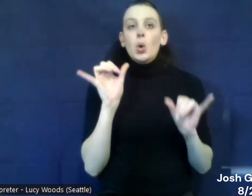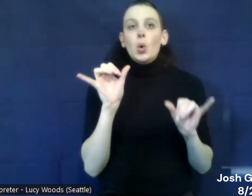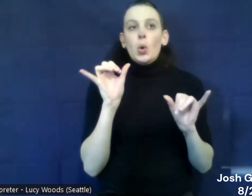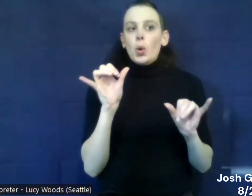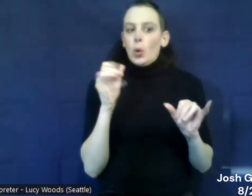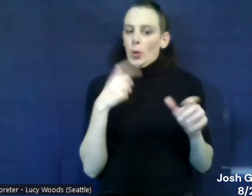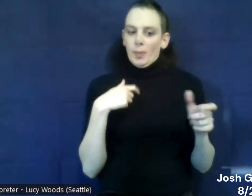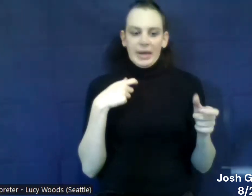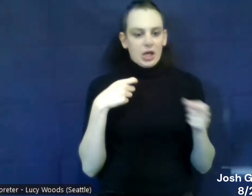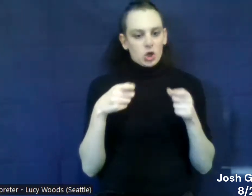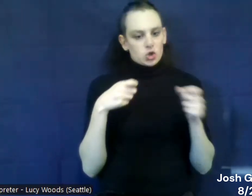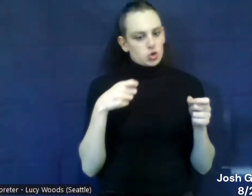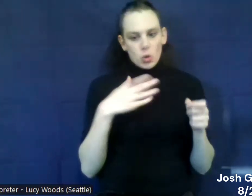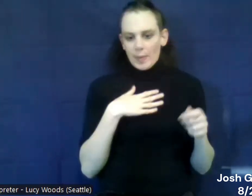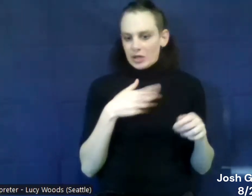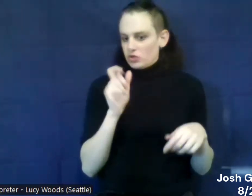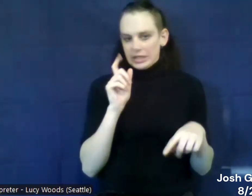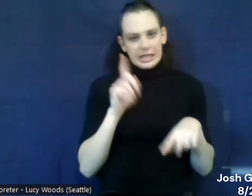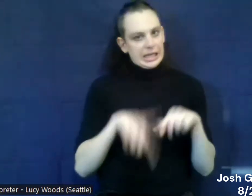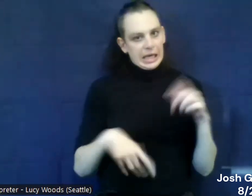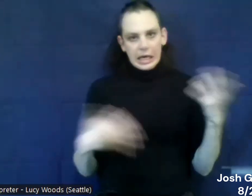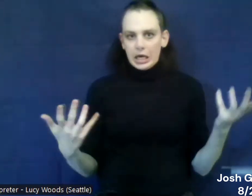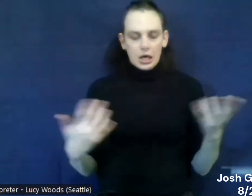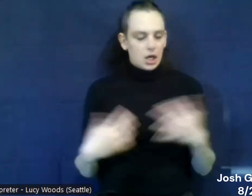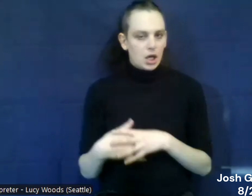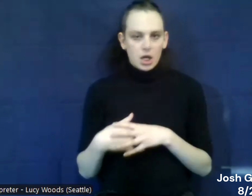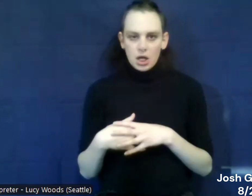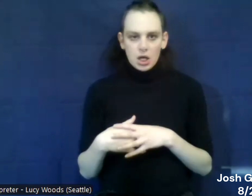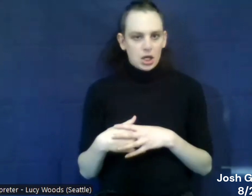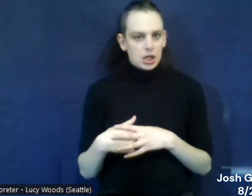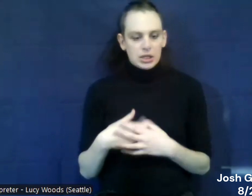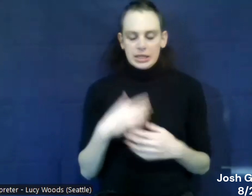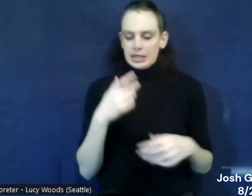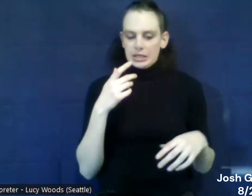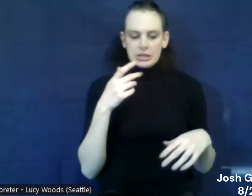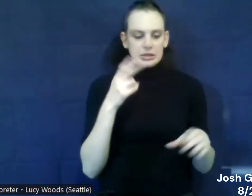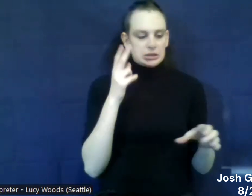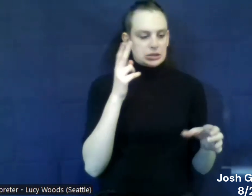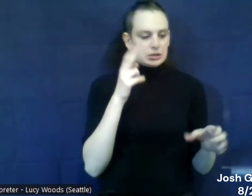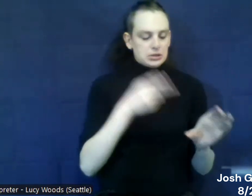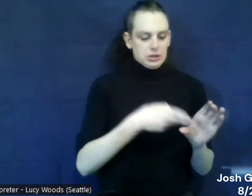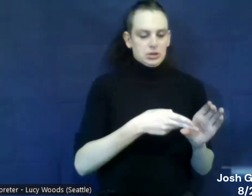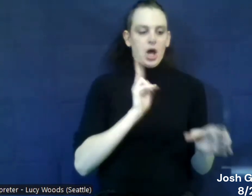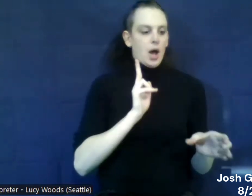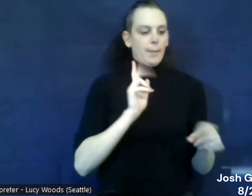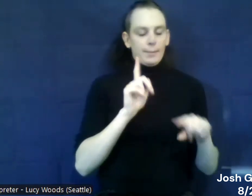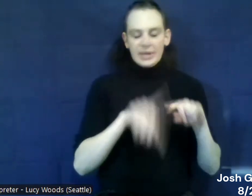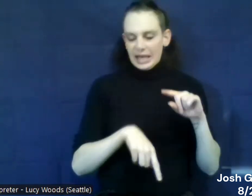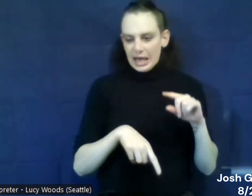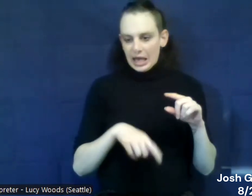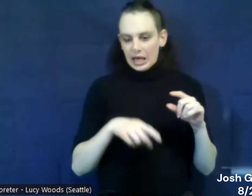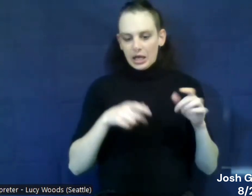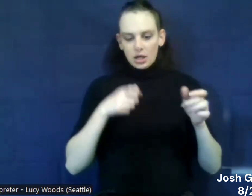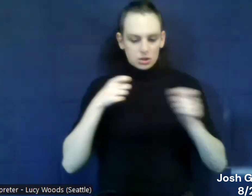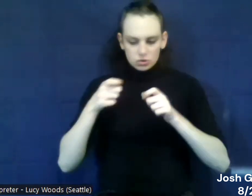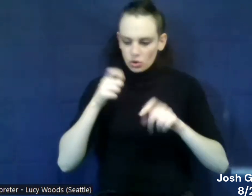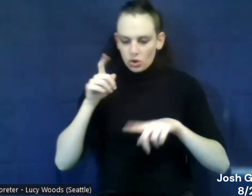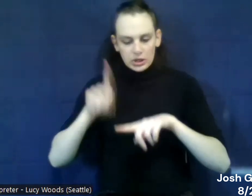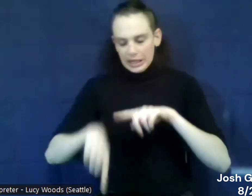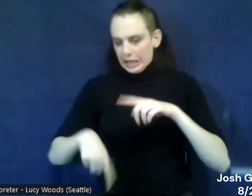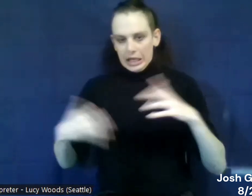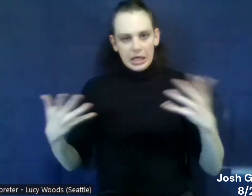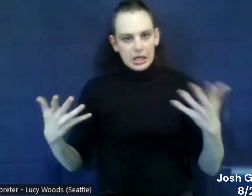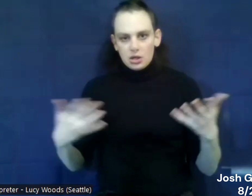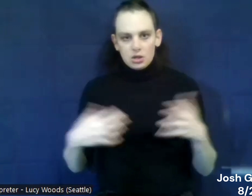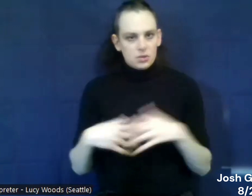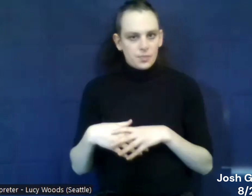control. I could not stop. I could not moderate. I could not do any of these things. And I